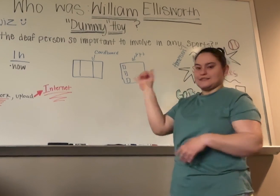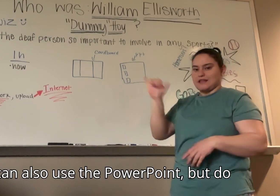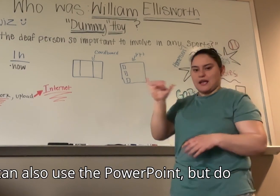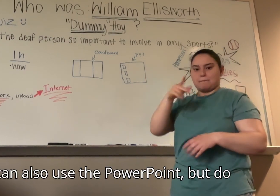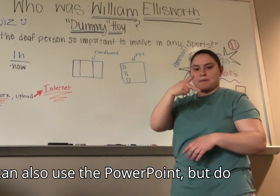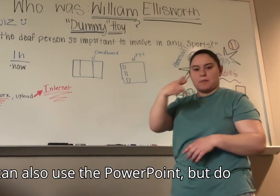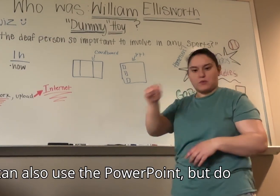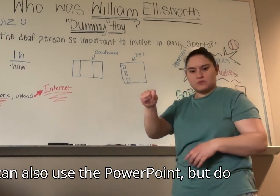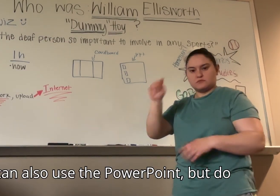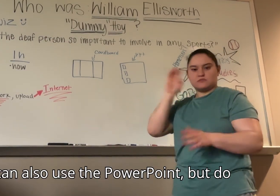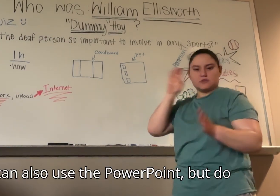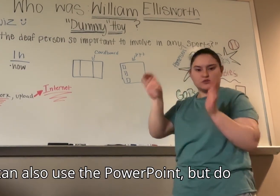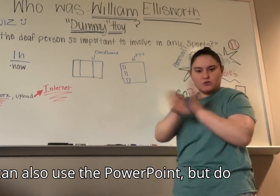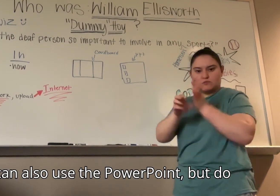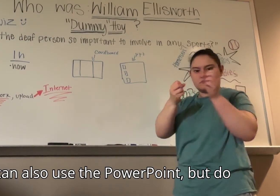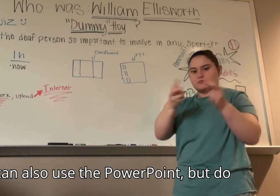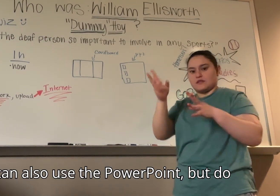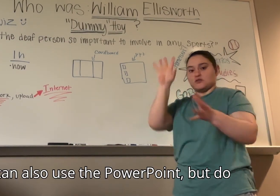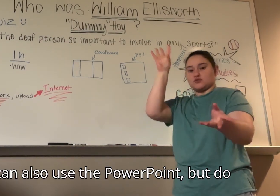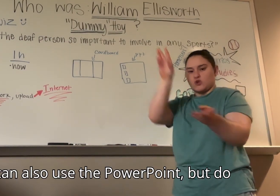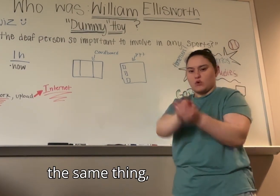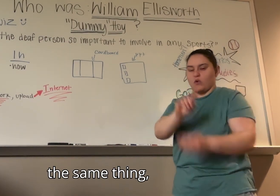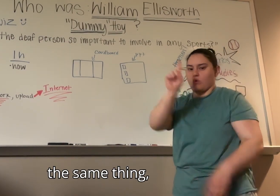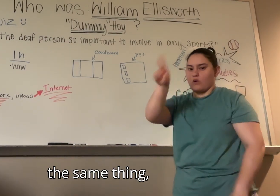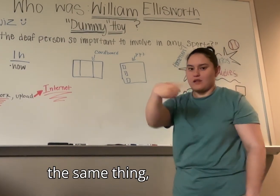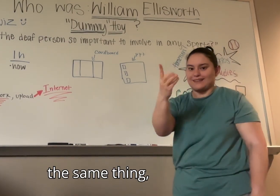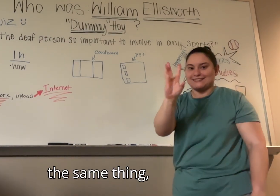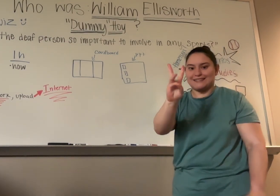You can also use the PowerPoint, but you do the same thing.